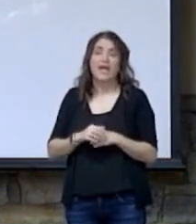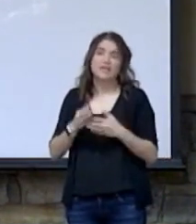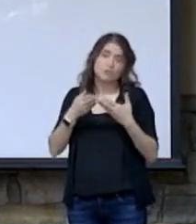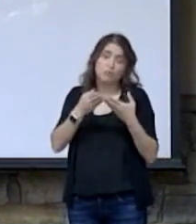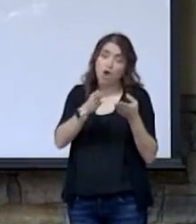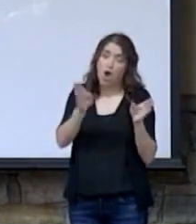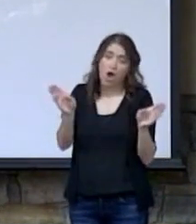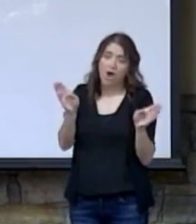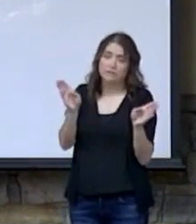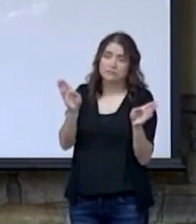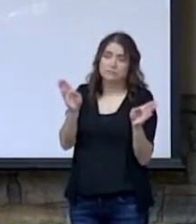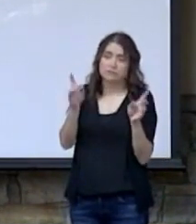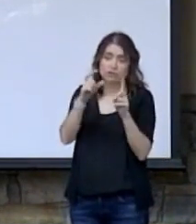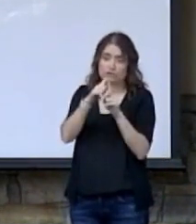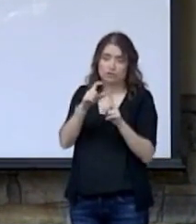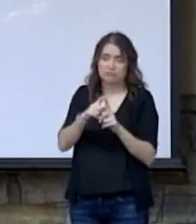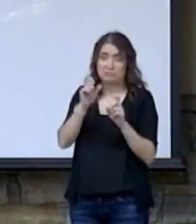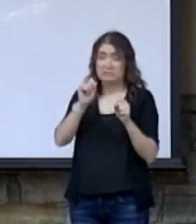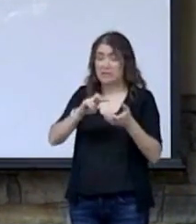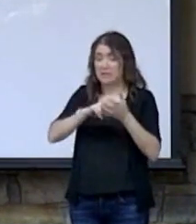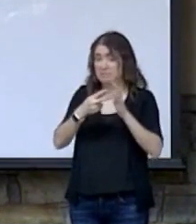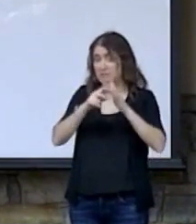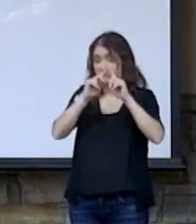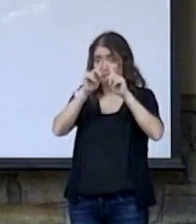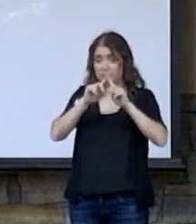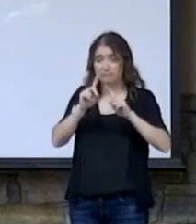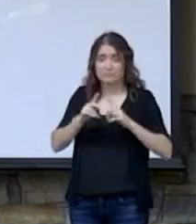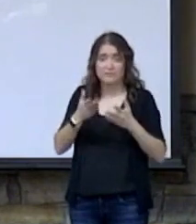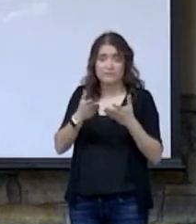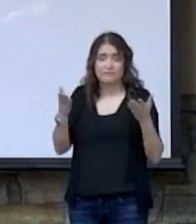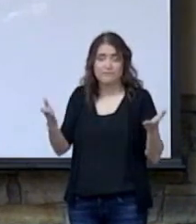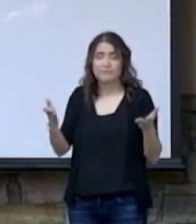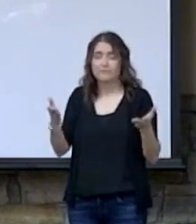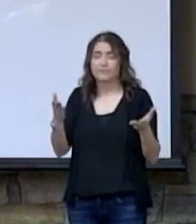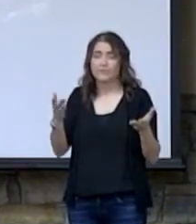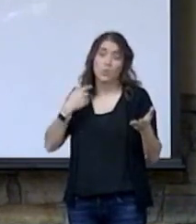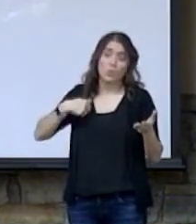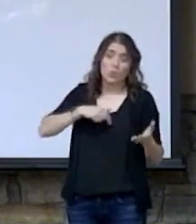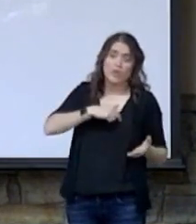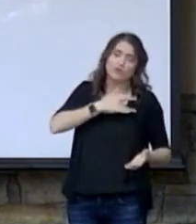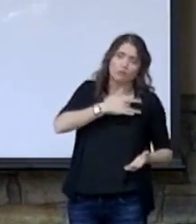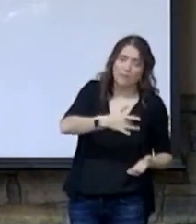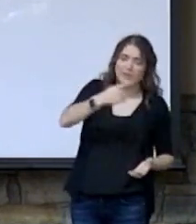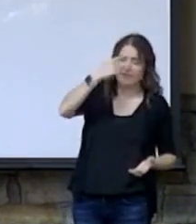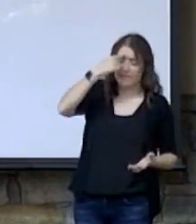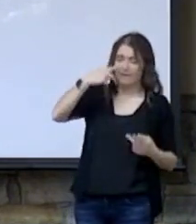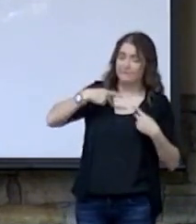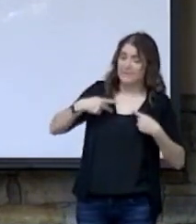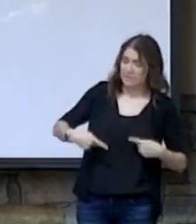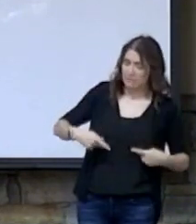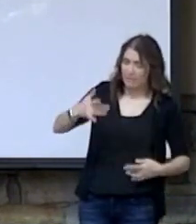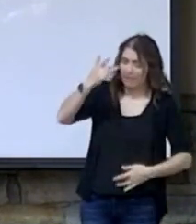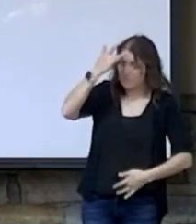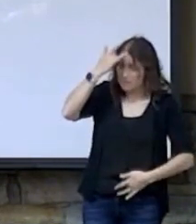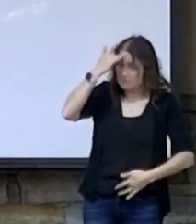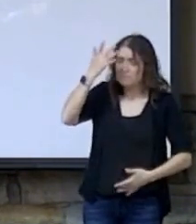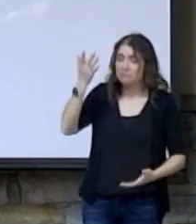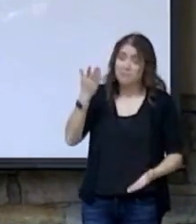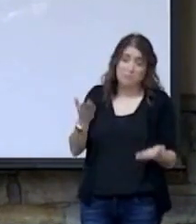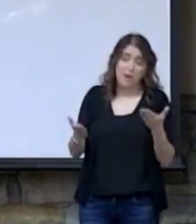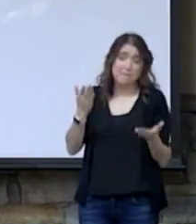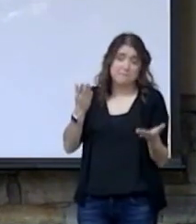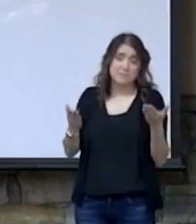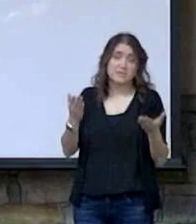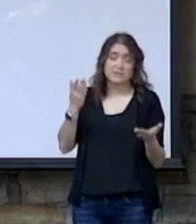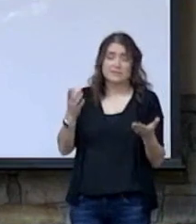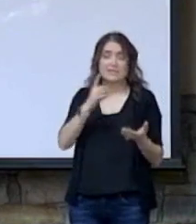broad term. It can mean a lot of different things. It could mean what we might normally think of in terms of physical illnesses. And perhaps